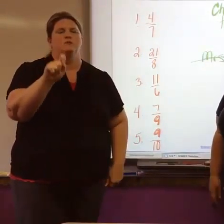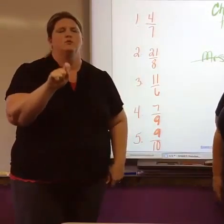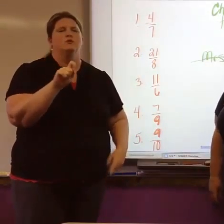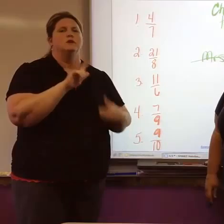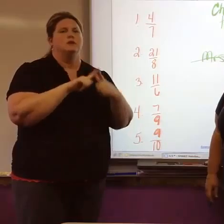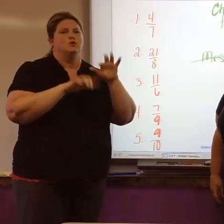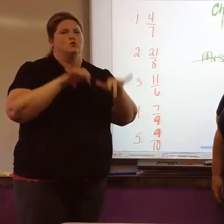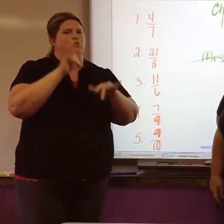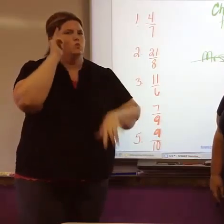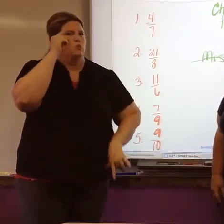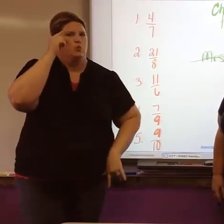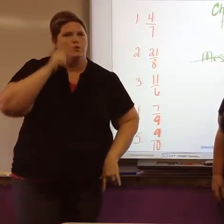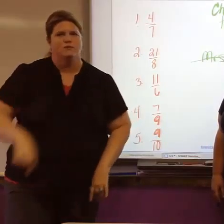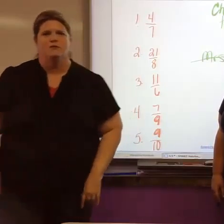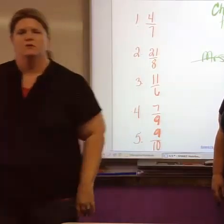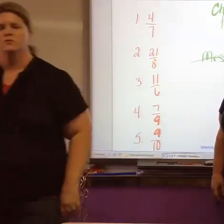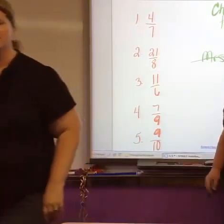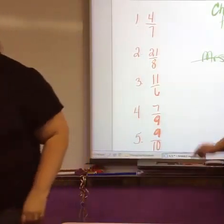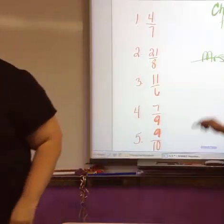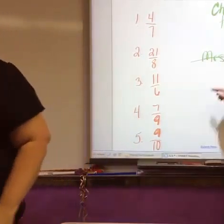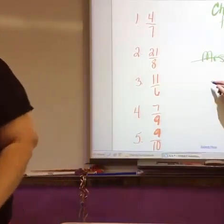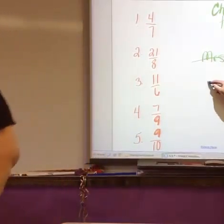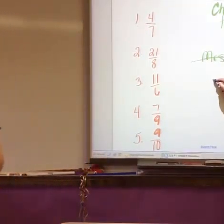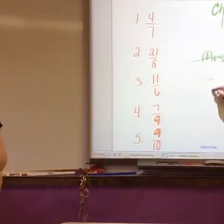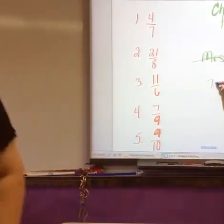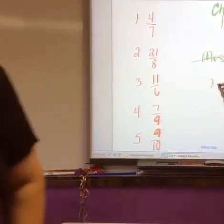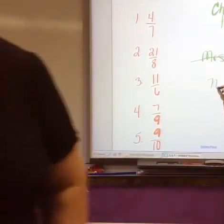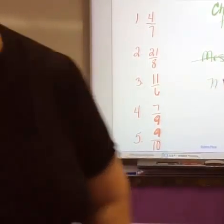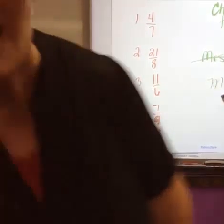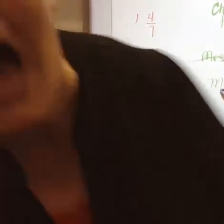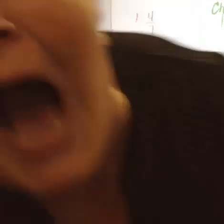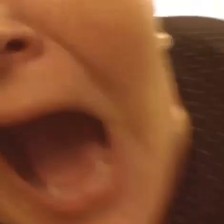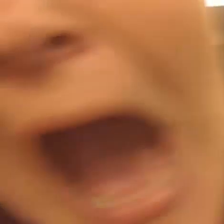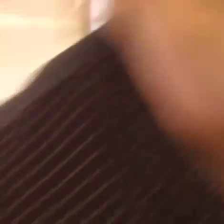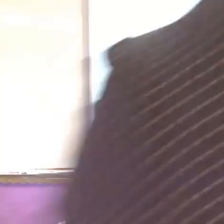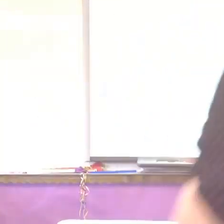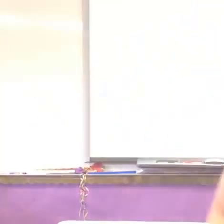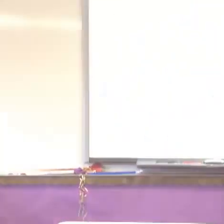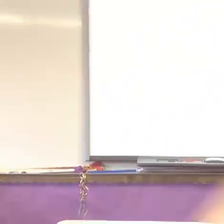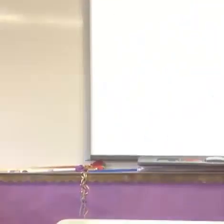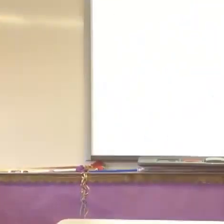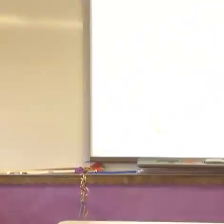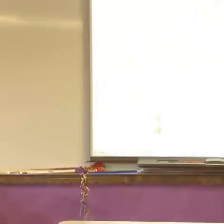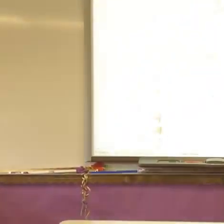Enter them on Google. Ah!